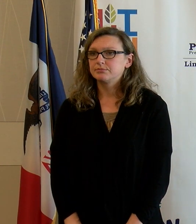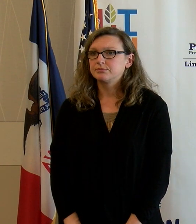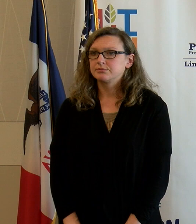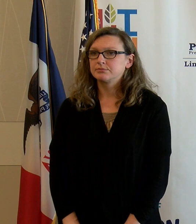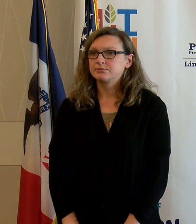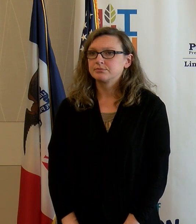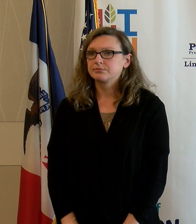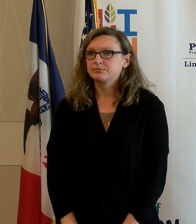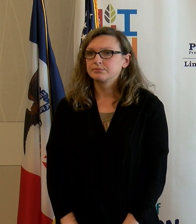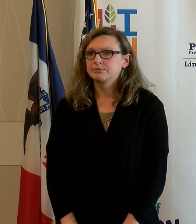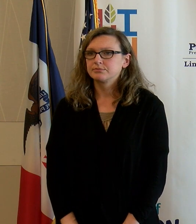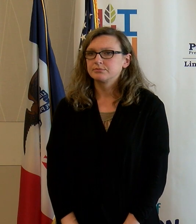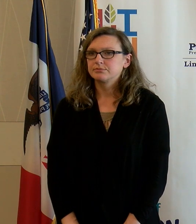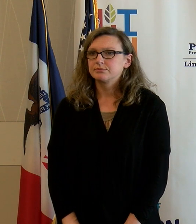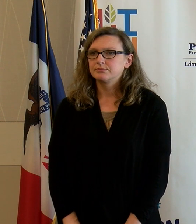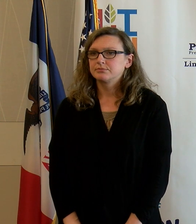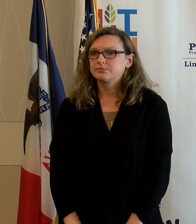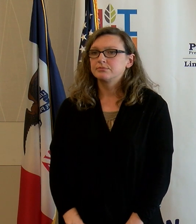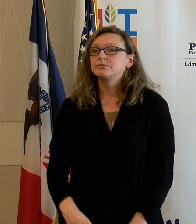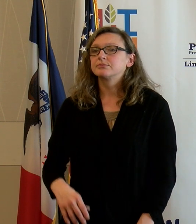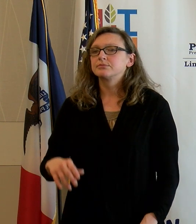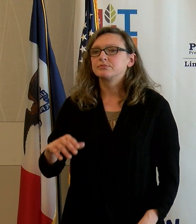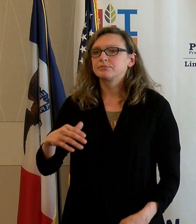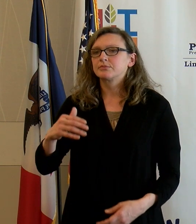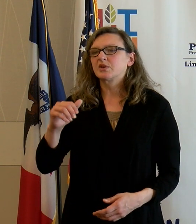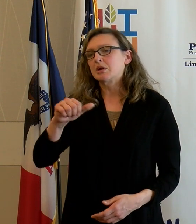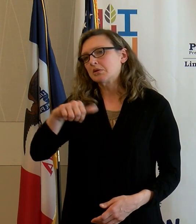The next question comes from Brian Morelli at the Gazette.